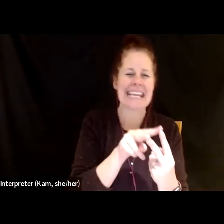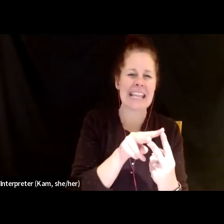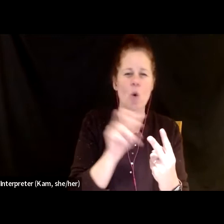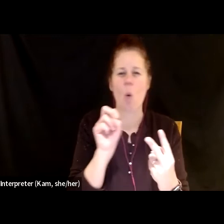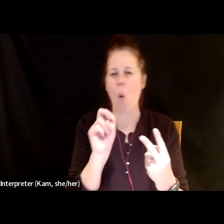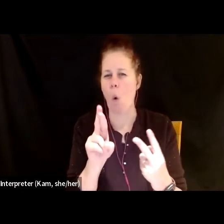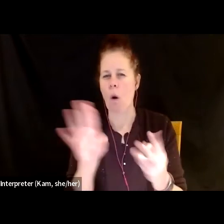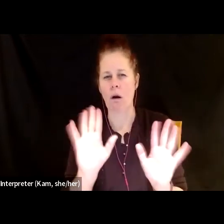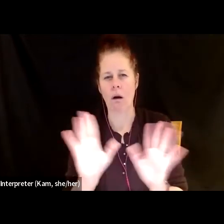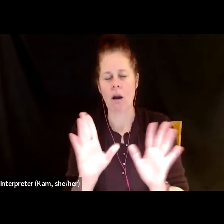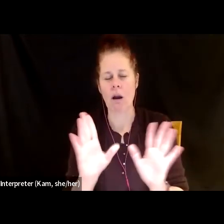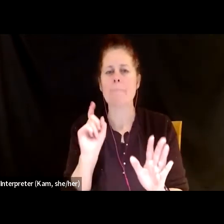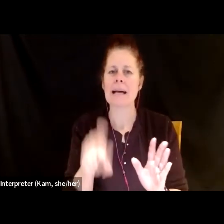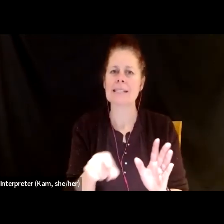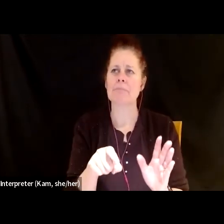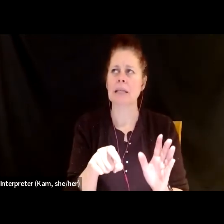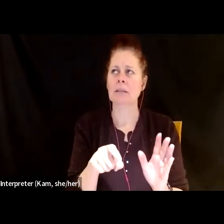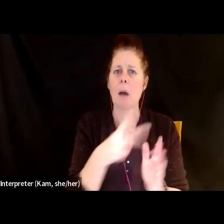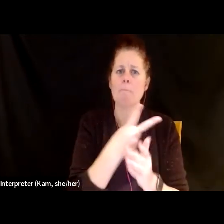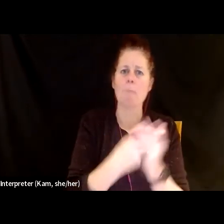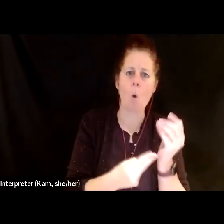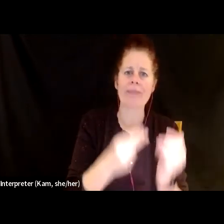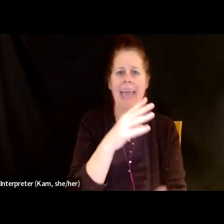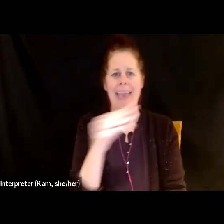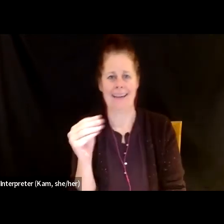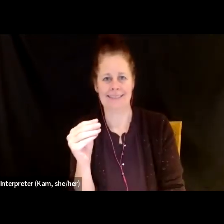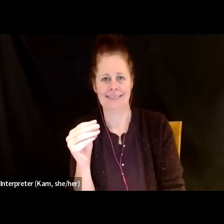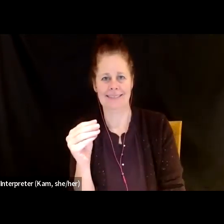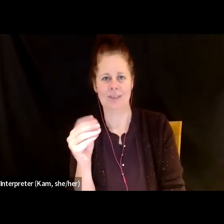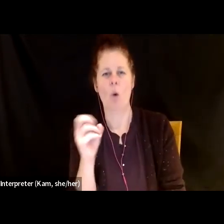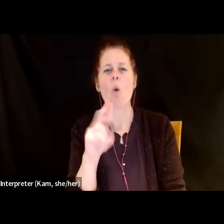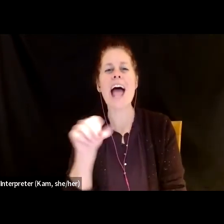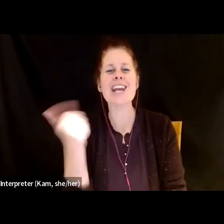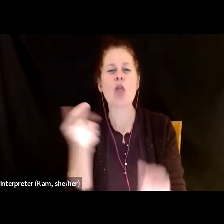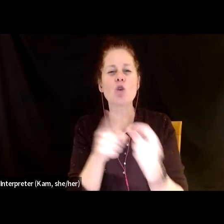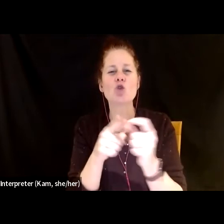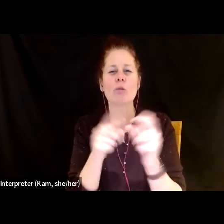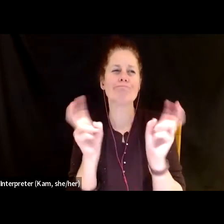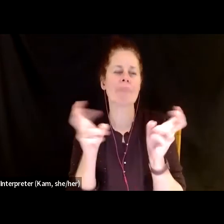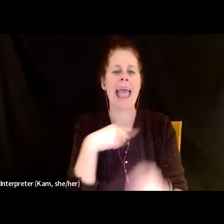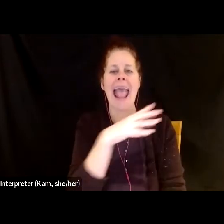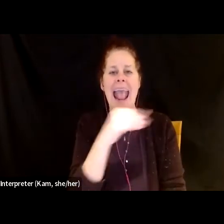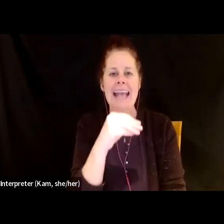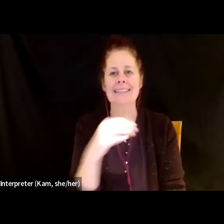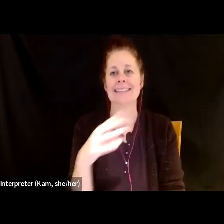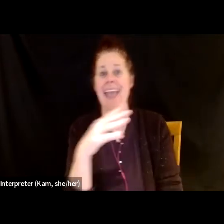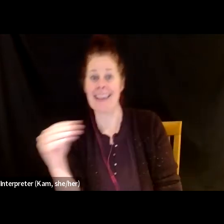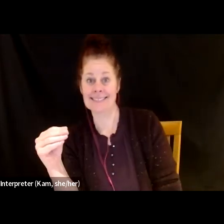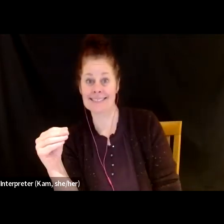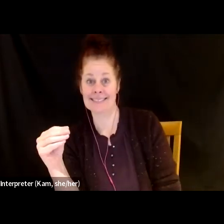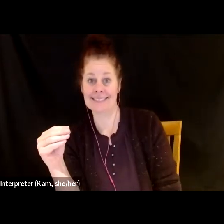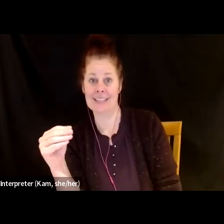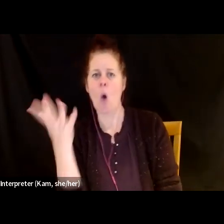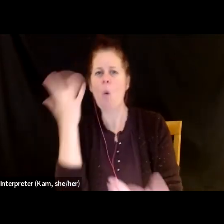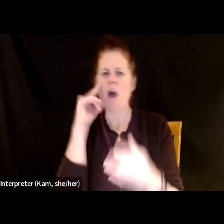Dr. McCray and I came up with this other term, and. So as we think about all these changes that we know we need to